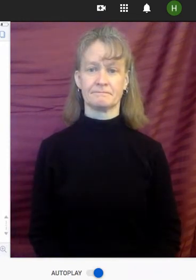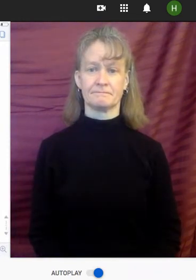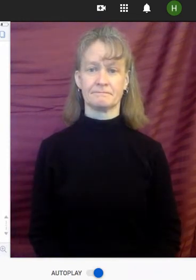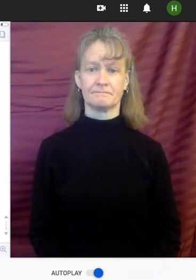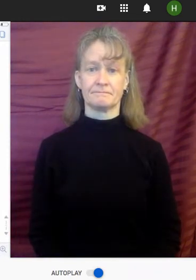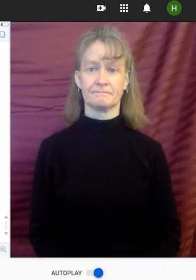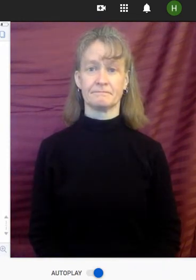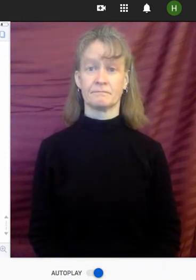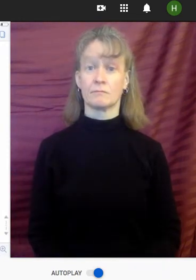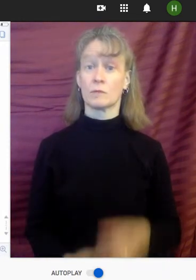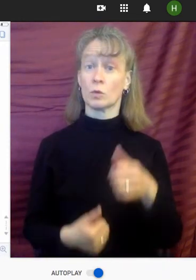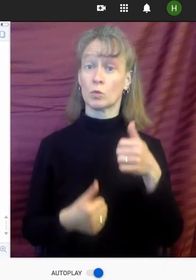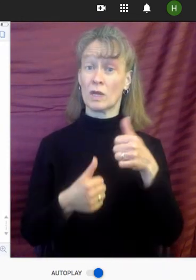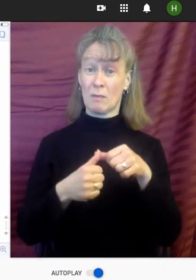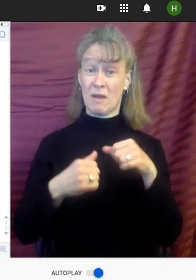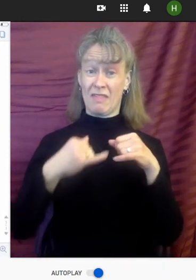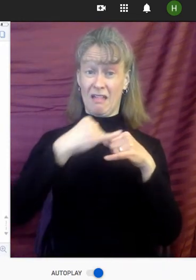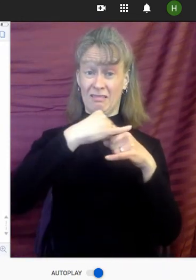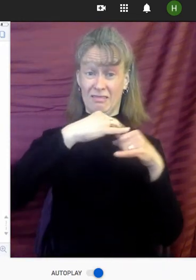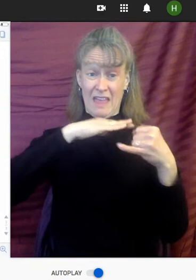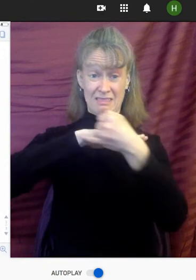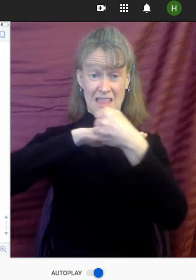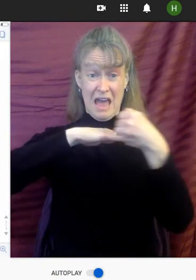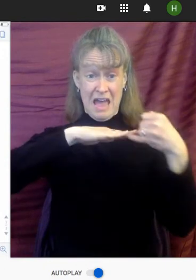And remember this line here